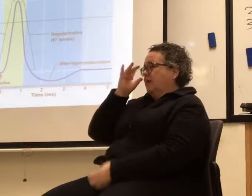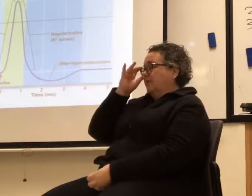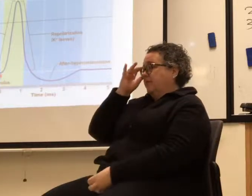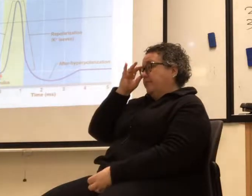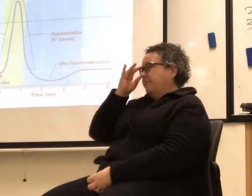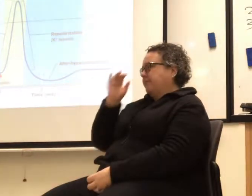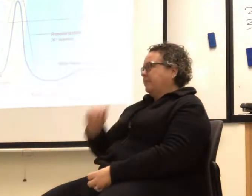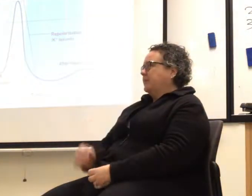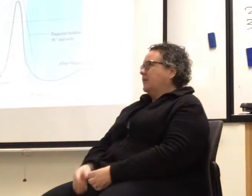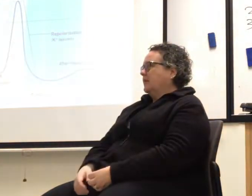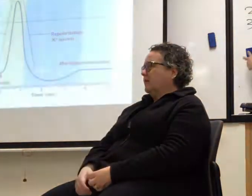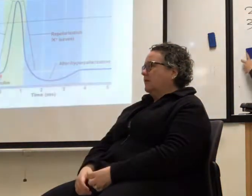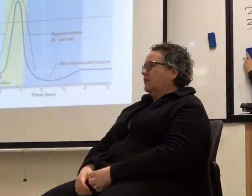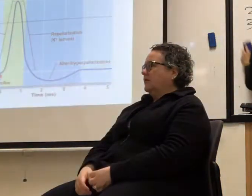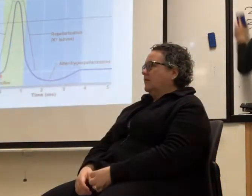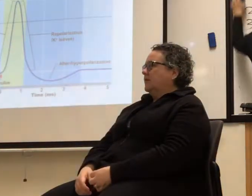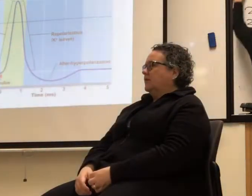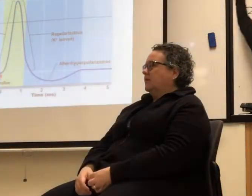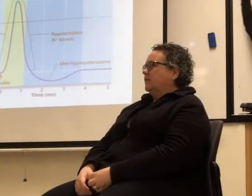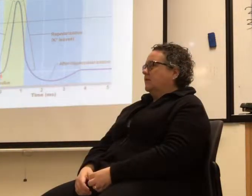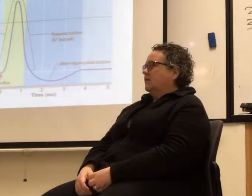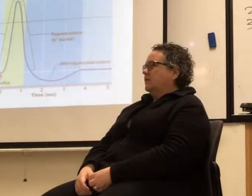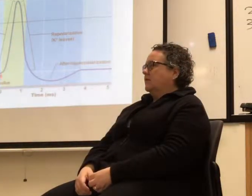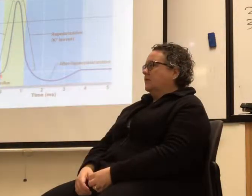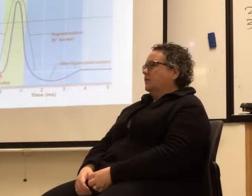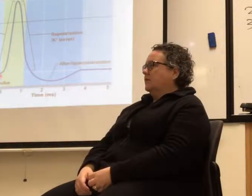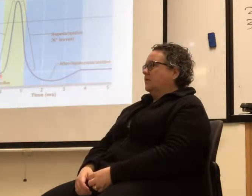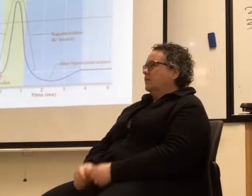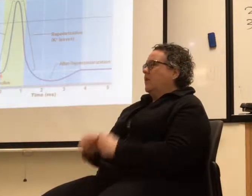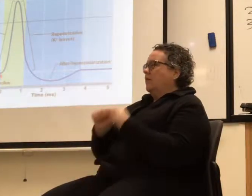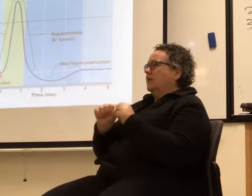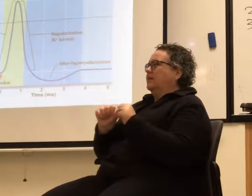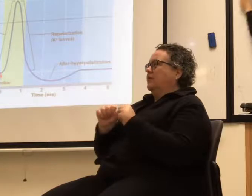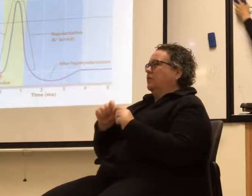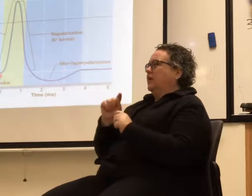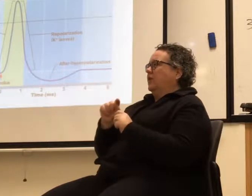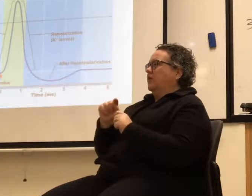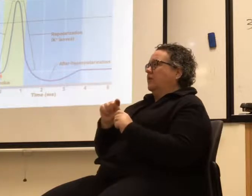So let me continue up here and get into the bottom of the board.